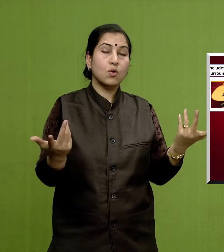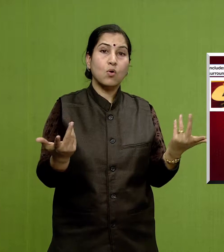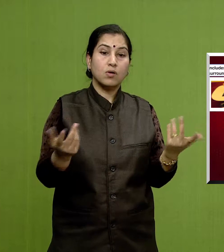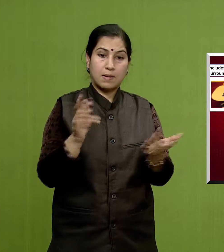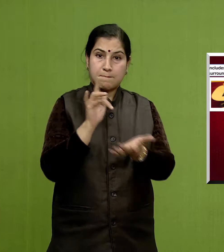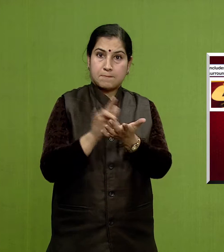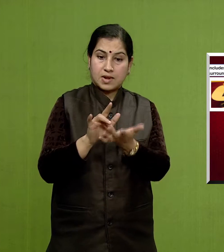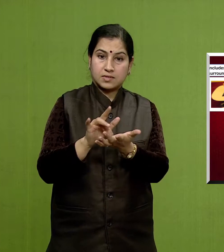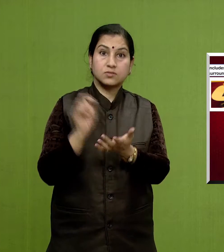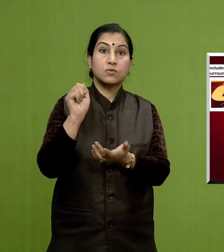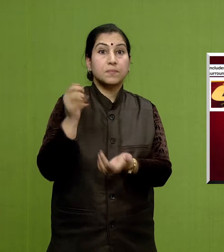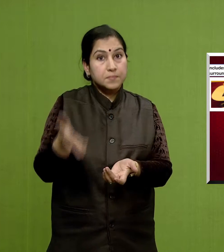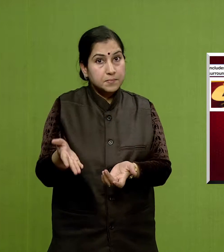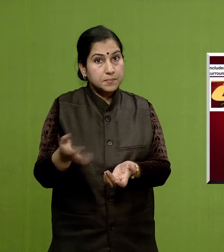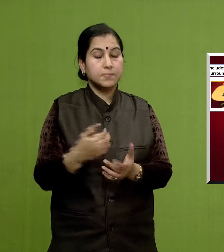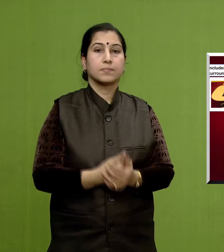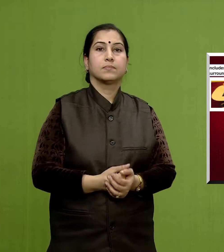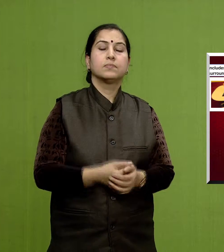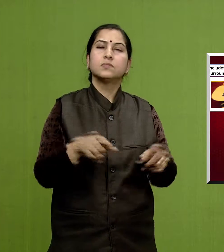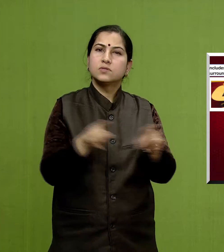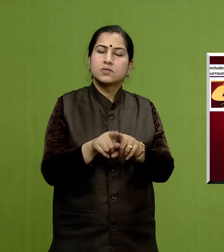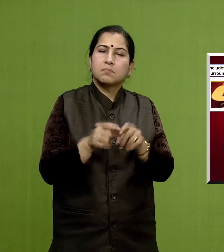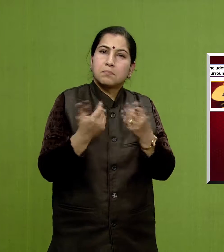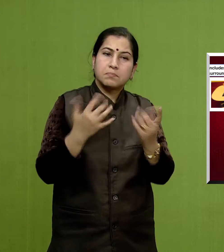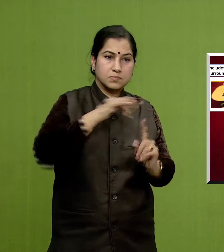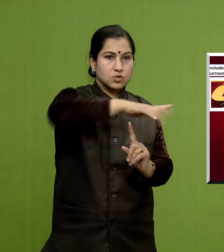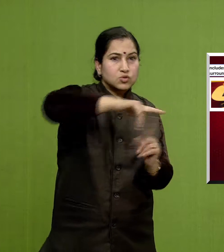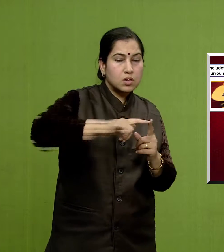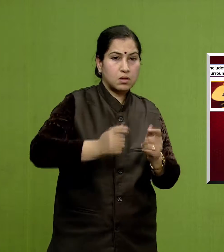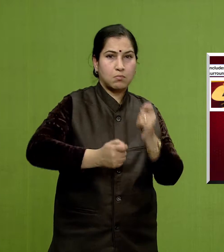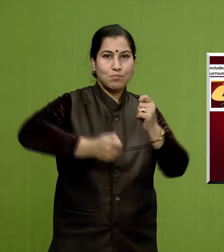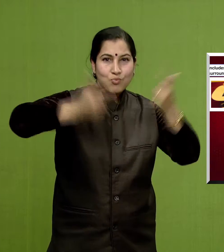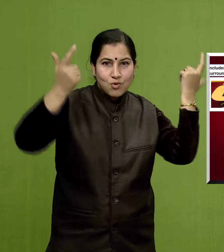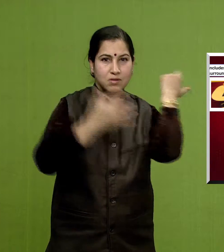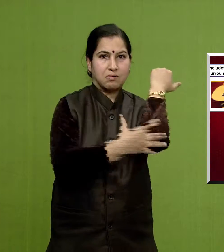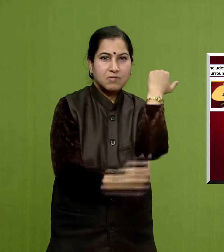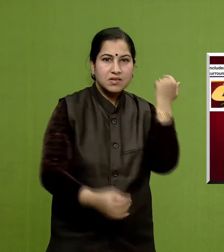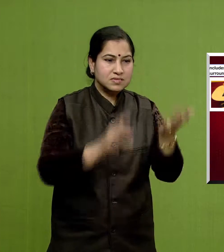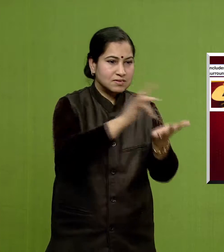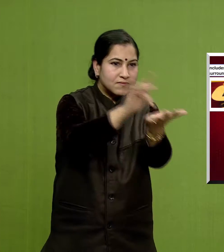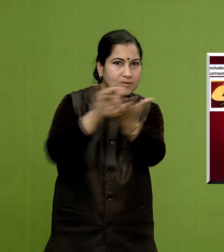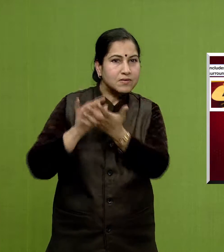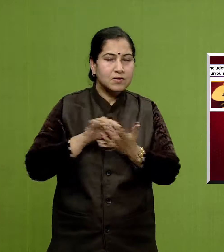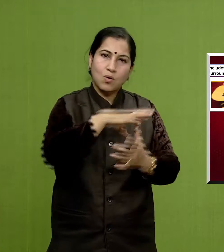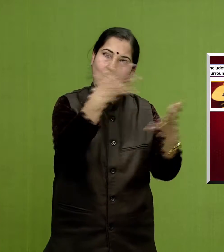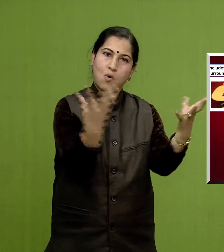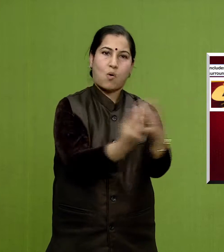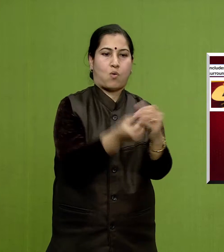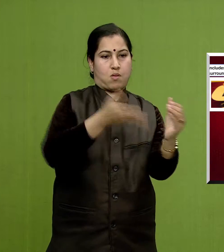workplace, and socio-economic conditions to which the